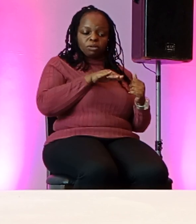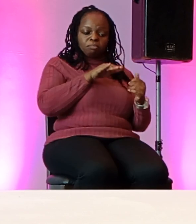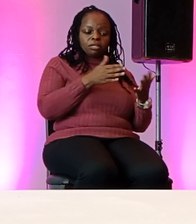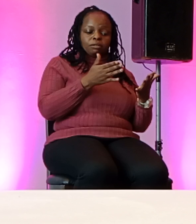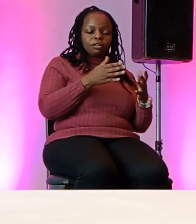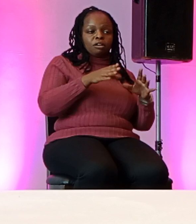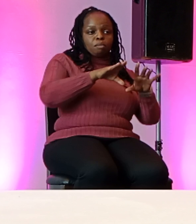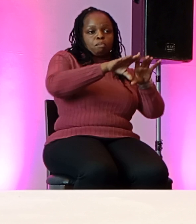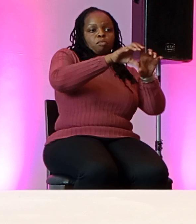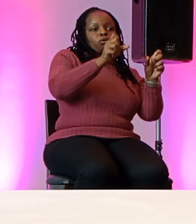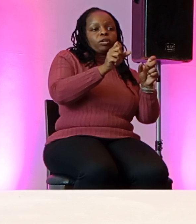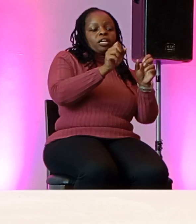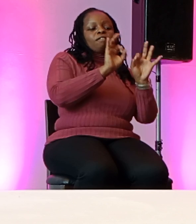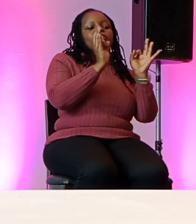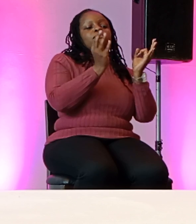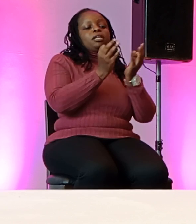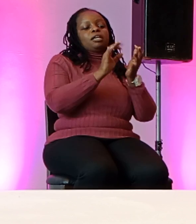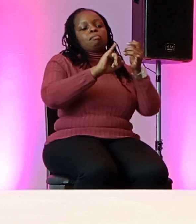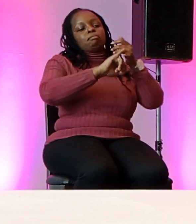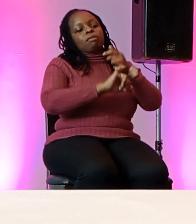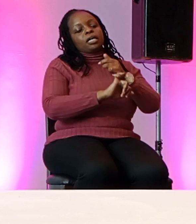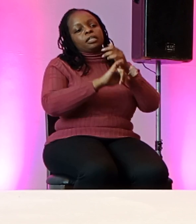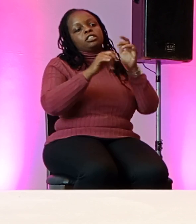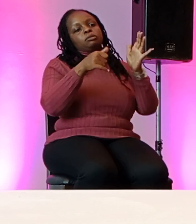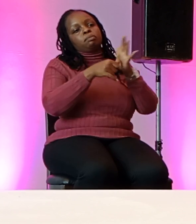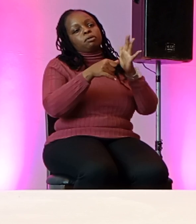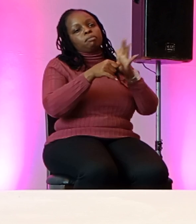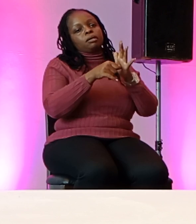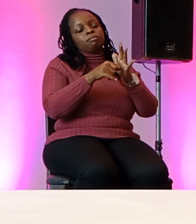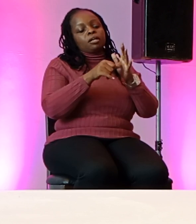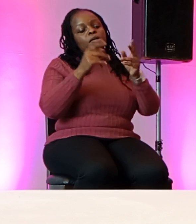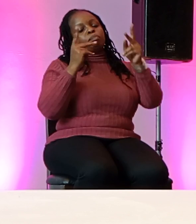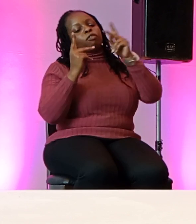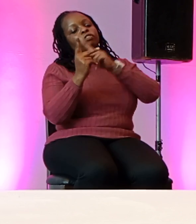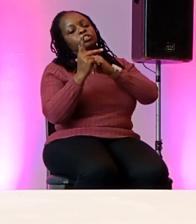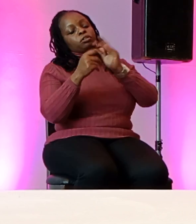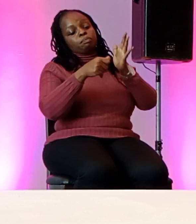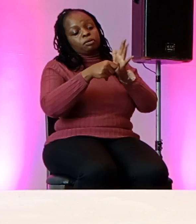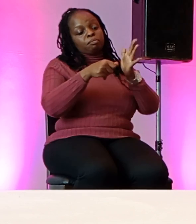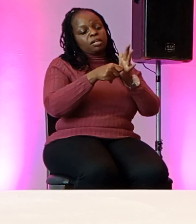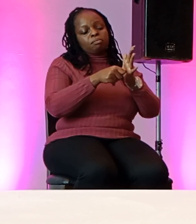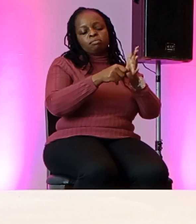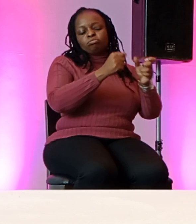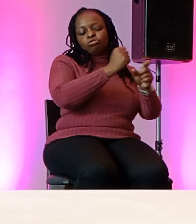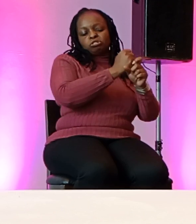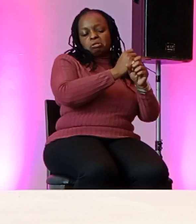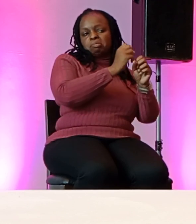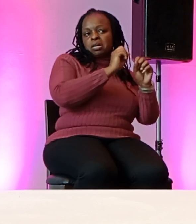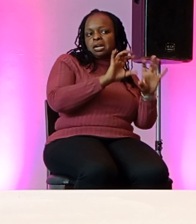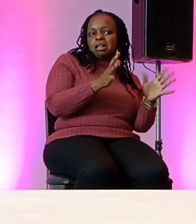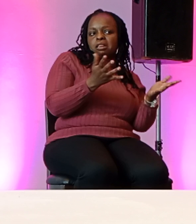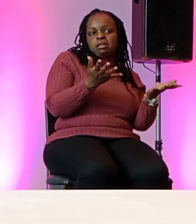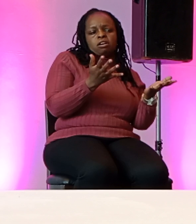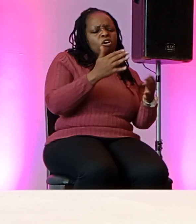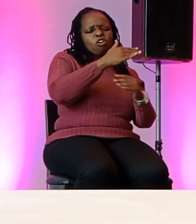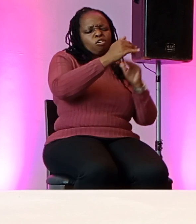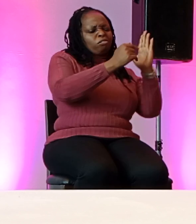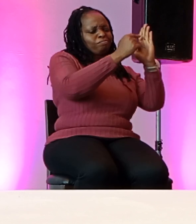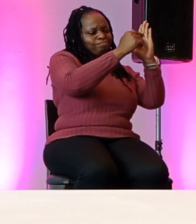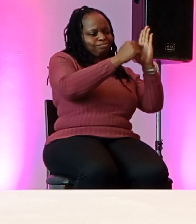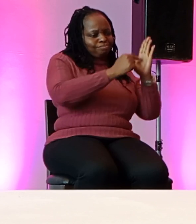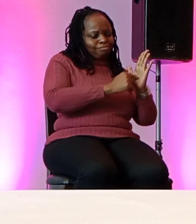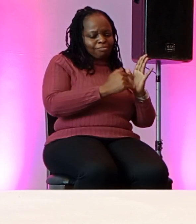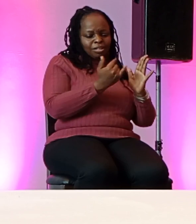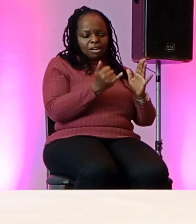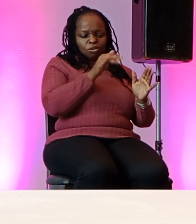families, marital issues, career hitches, lack of jobs, all that bog the young woman